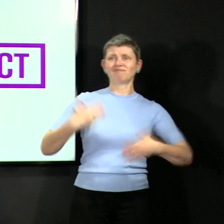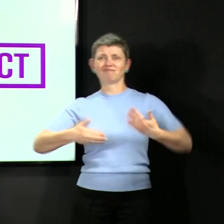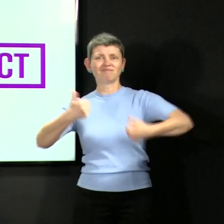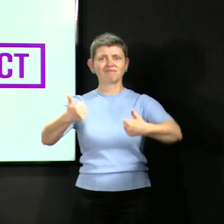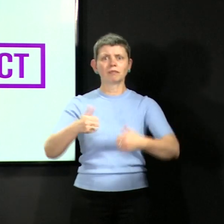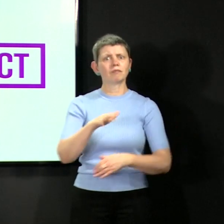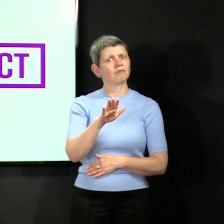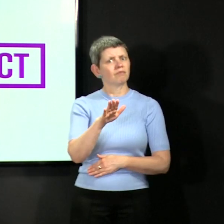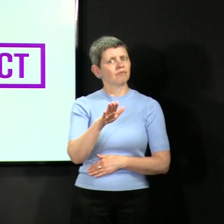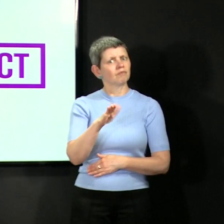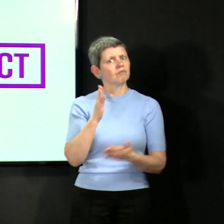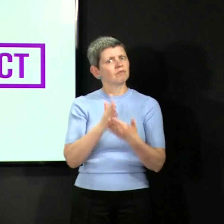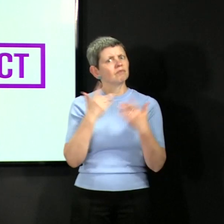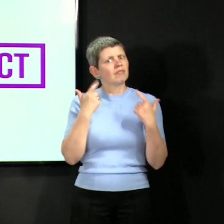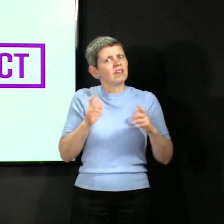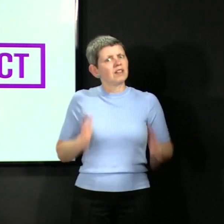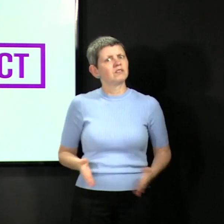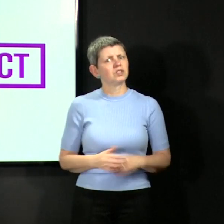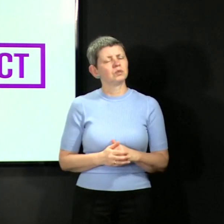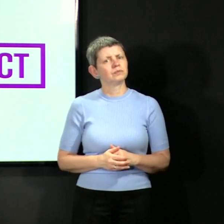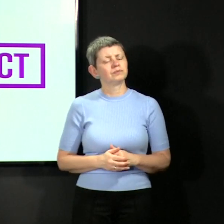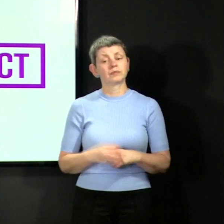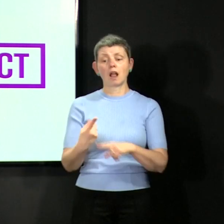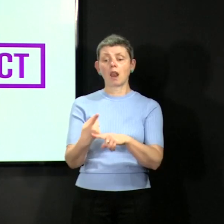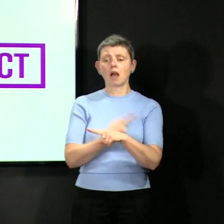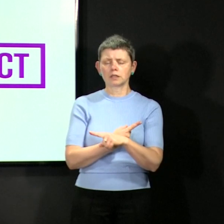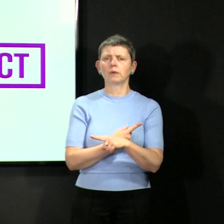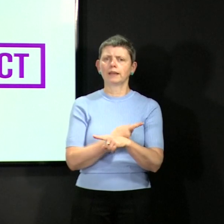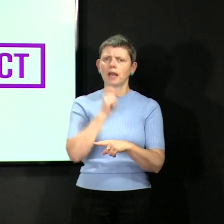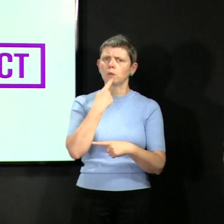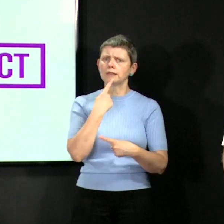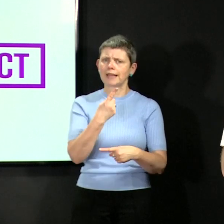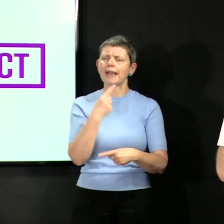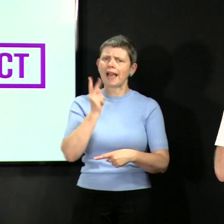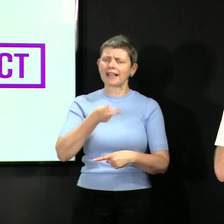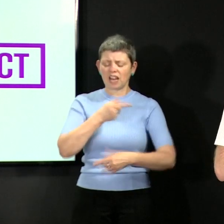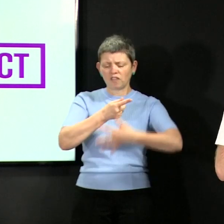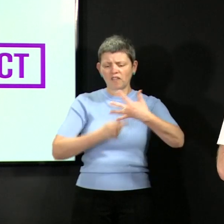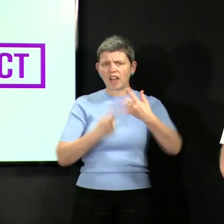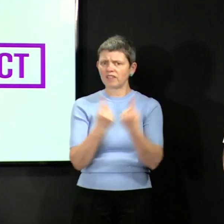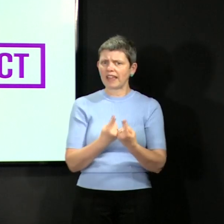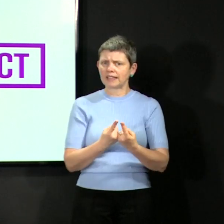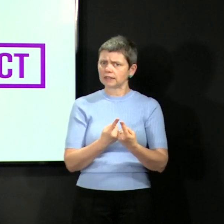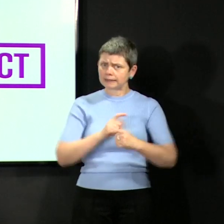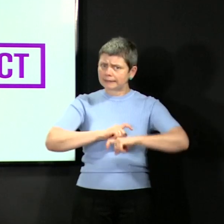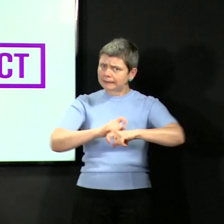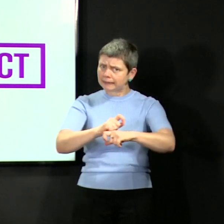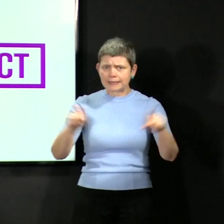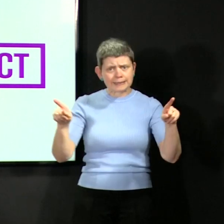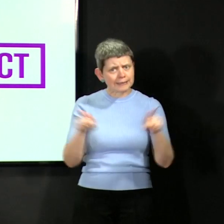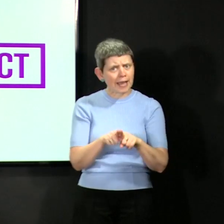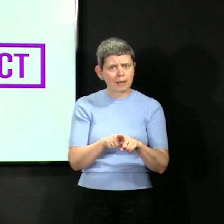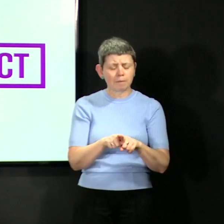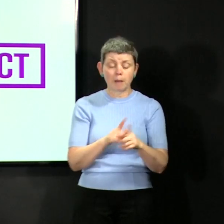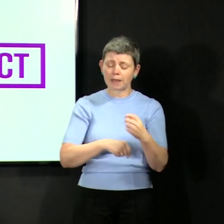lightly. I talked last week, and I'm going to do it again, about the five things that have not changed. And these five things become even